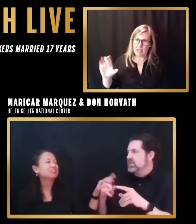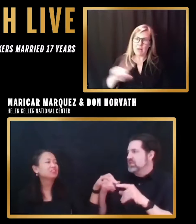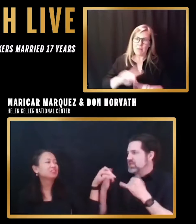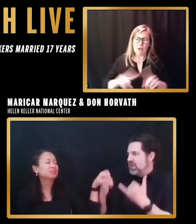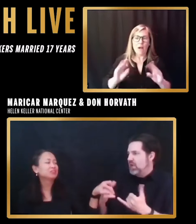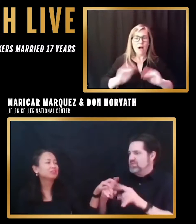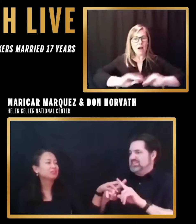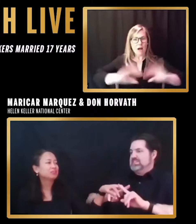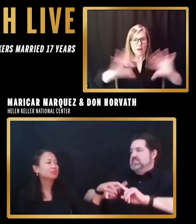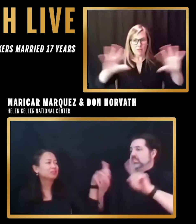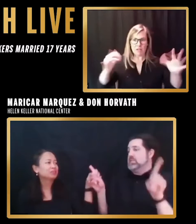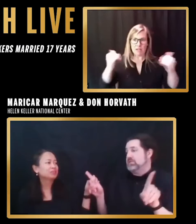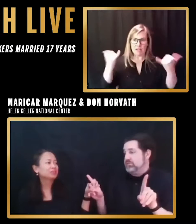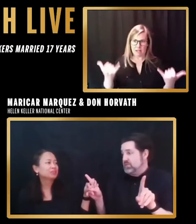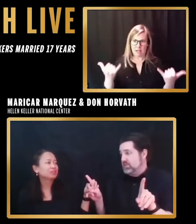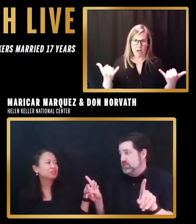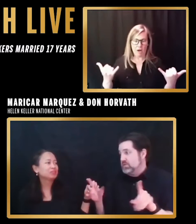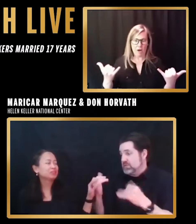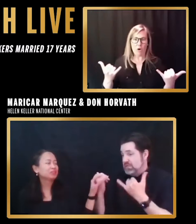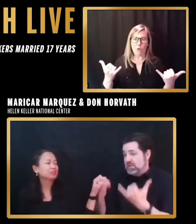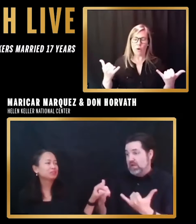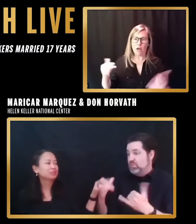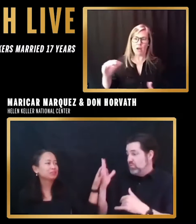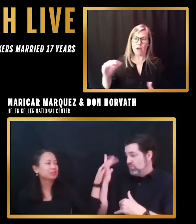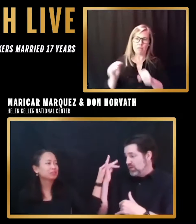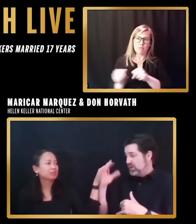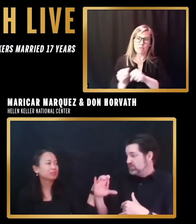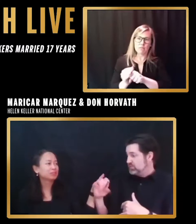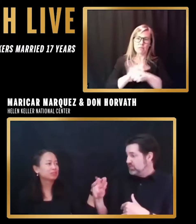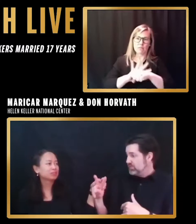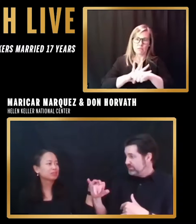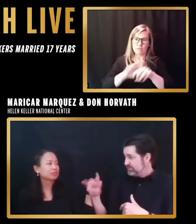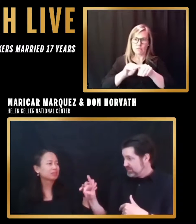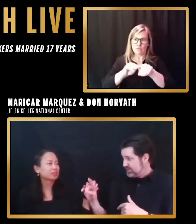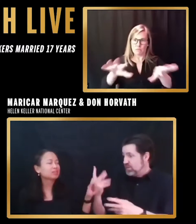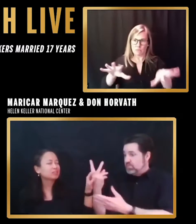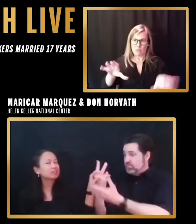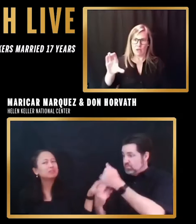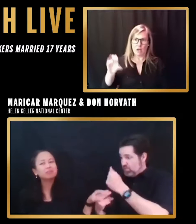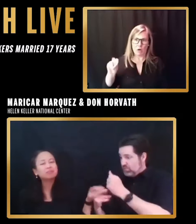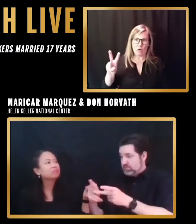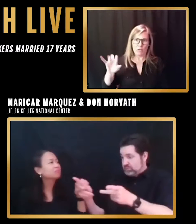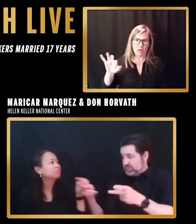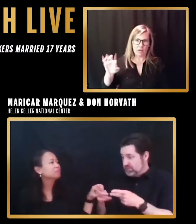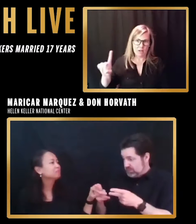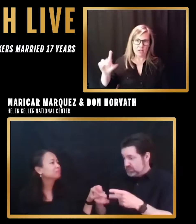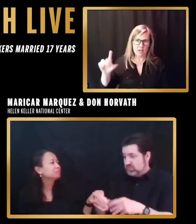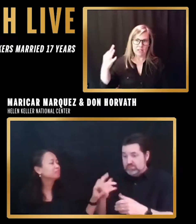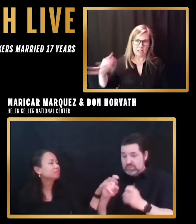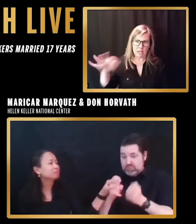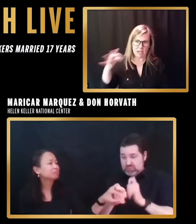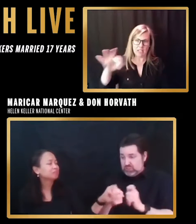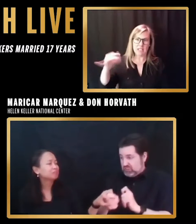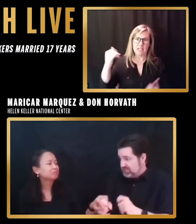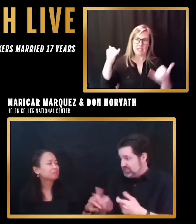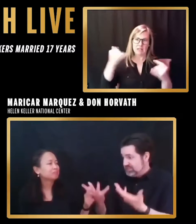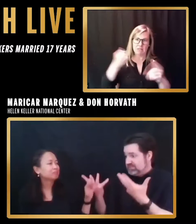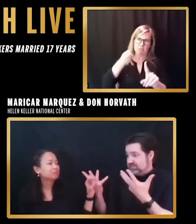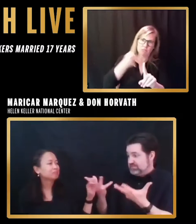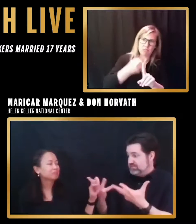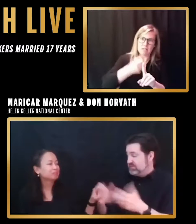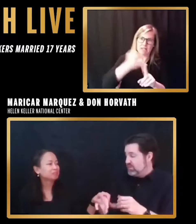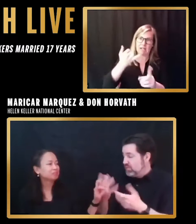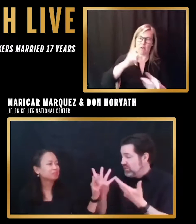and I understand that in both of your positions you've had to make changes as a result of that. So can you talk a little bit